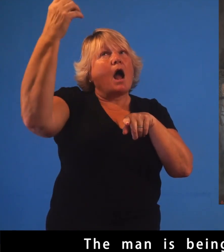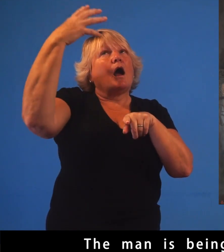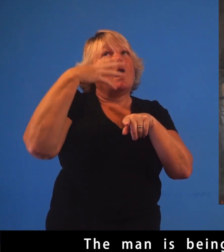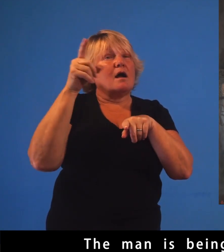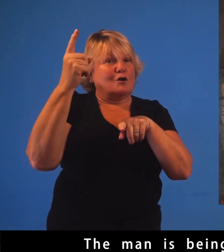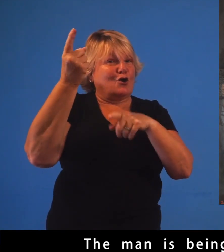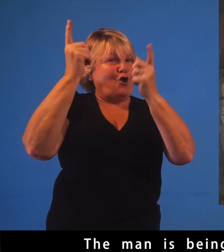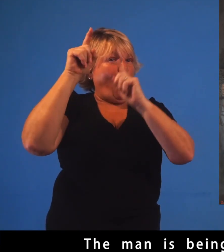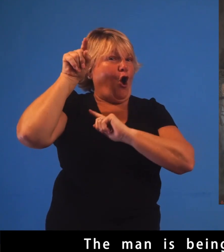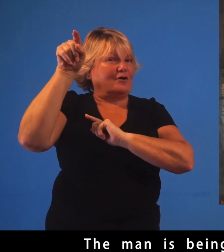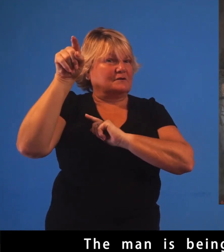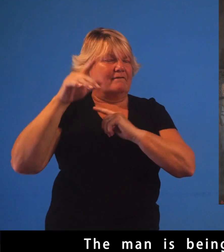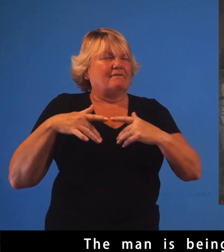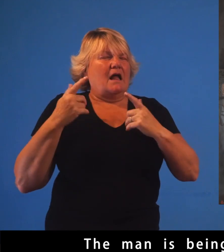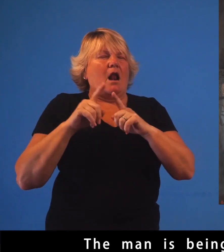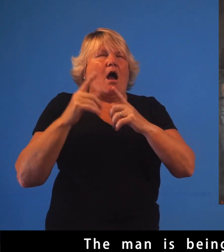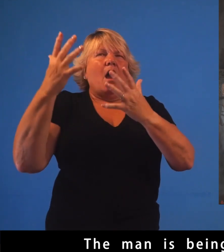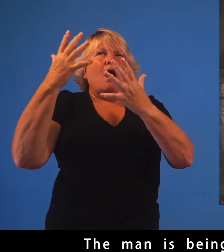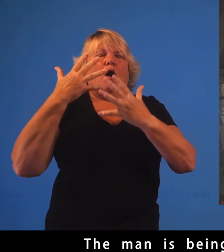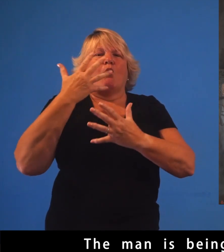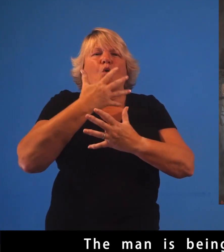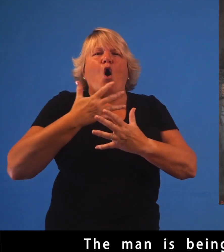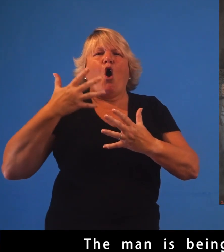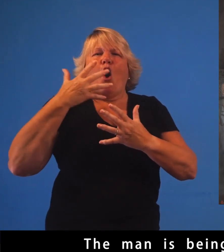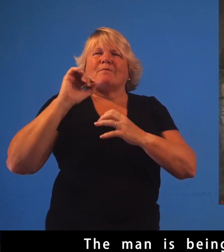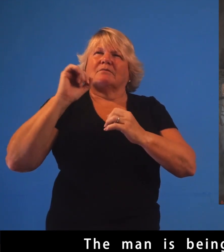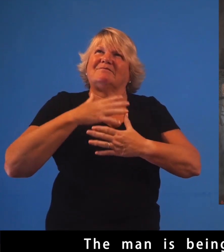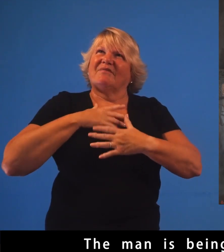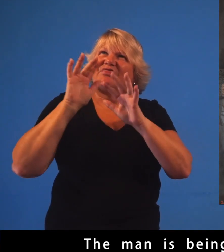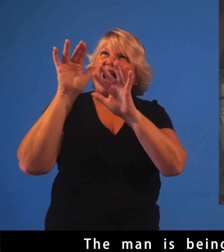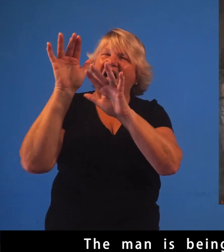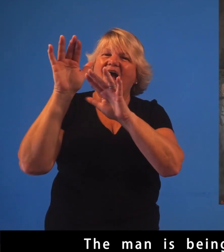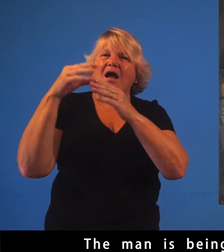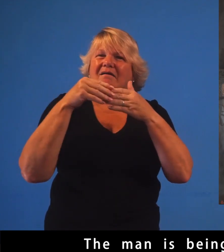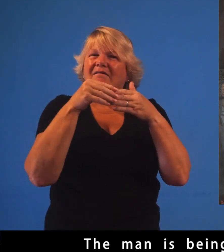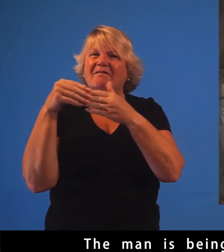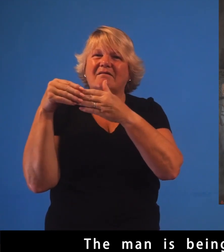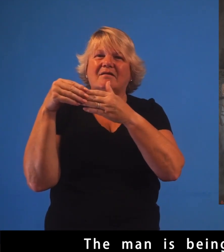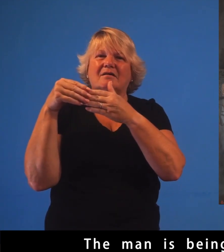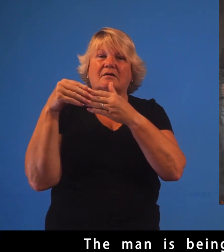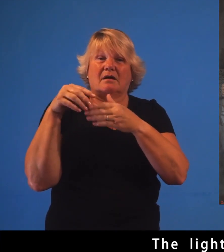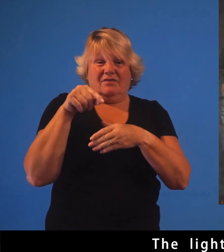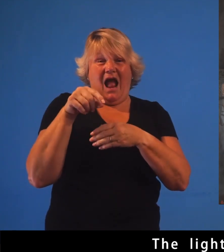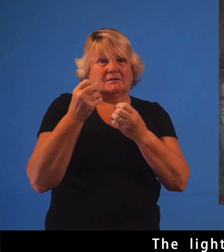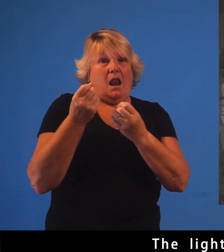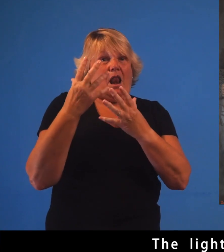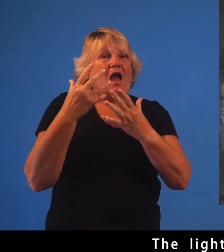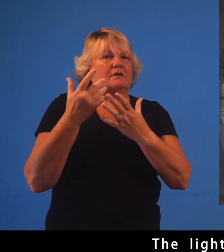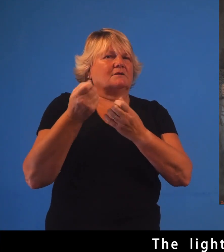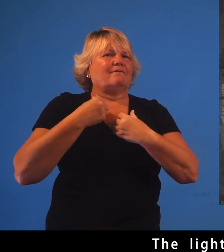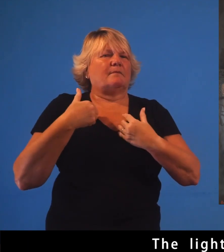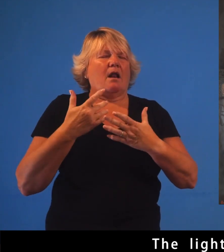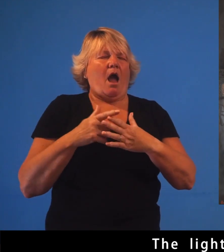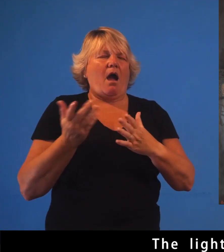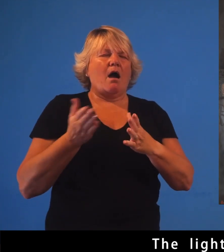The man is being illuminated by God, feeling the warmth of God's presence and guidance. The light gives